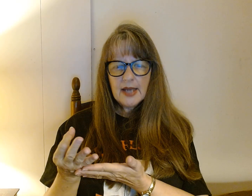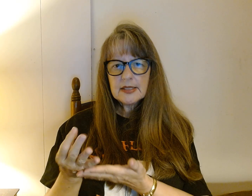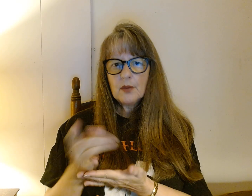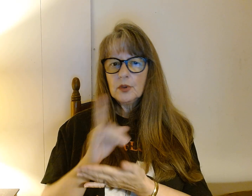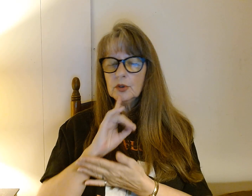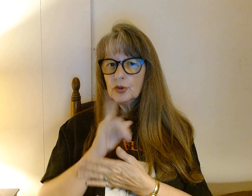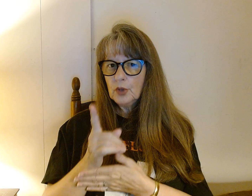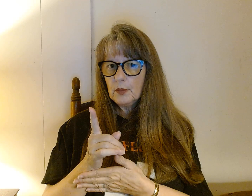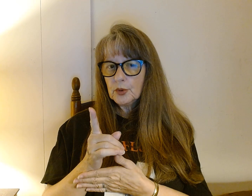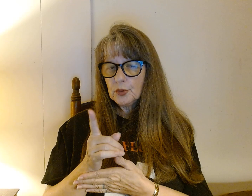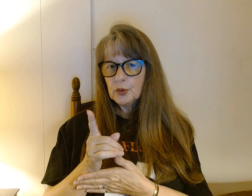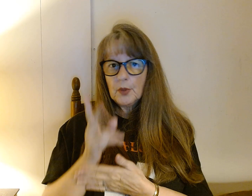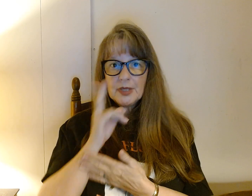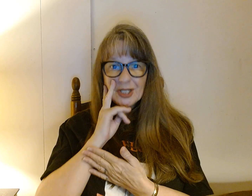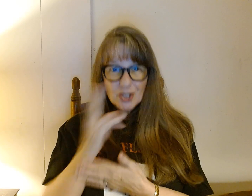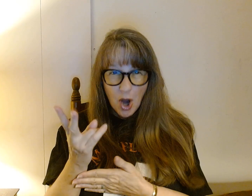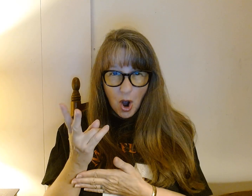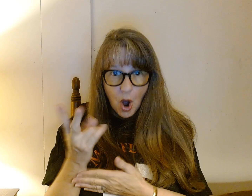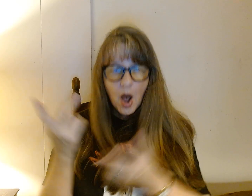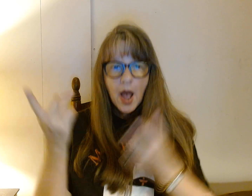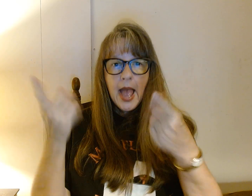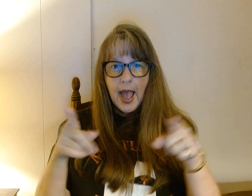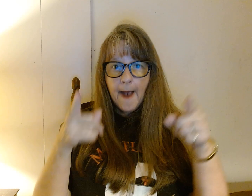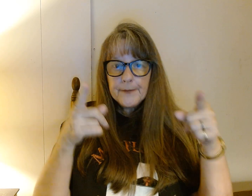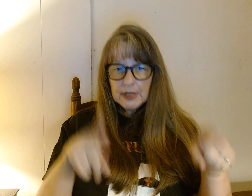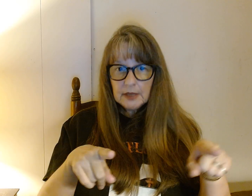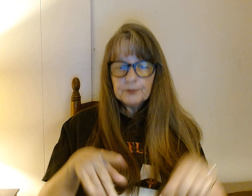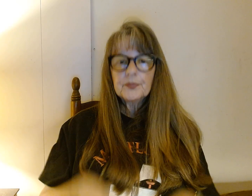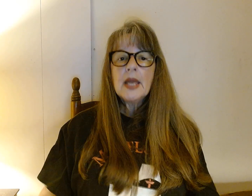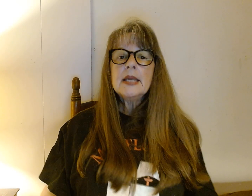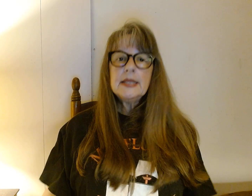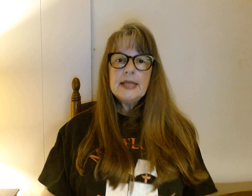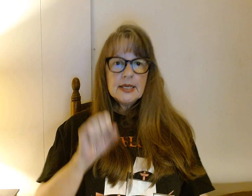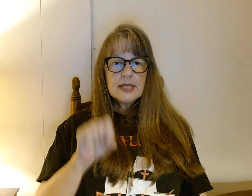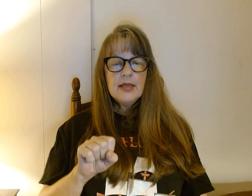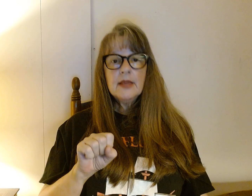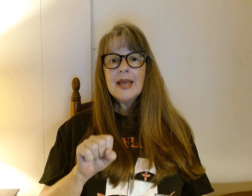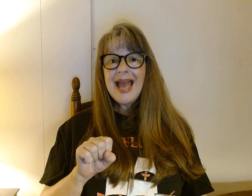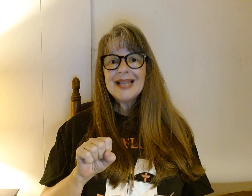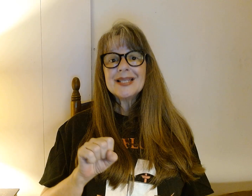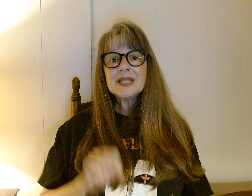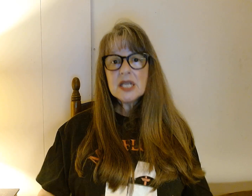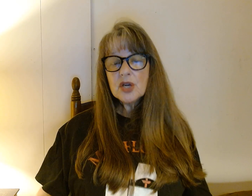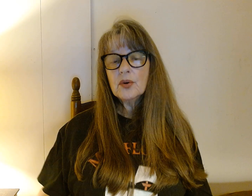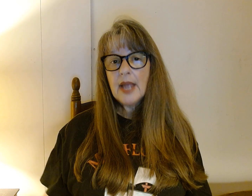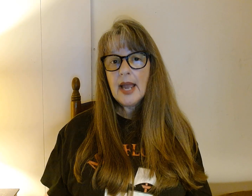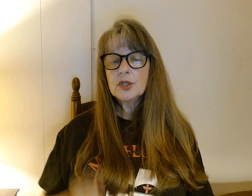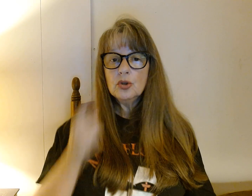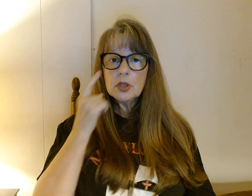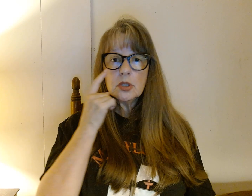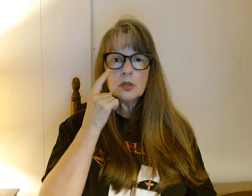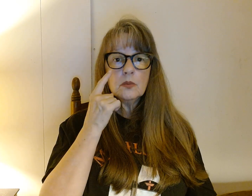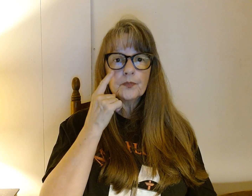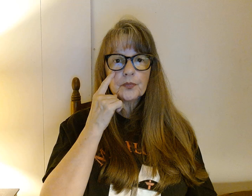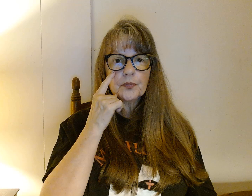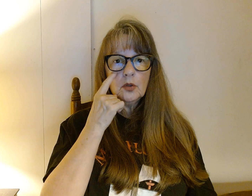that were true, that we saw happening. Yes, and then they had tear gas, and you could do